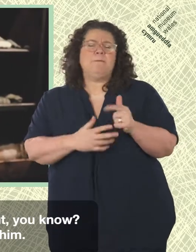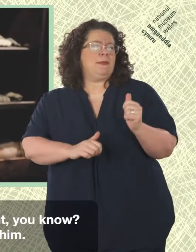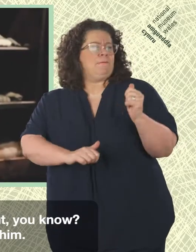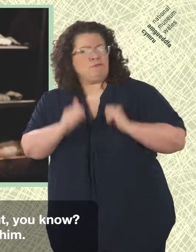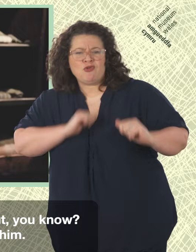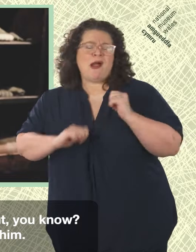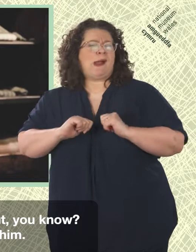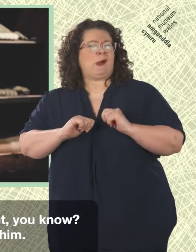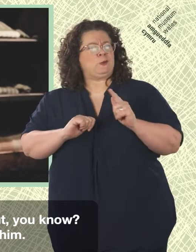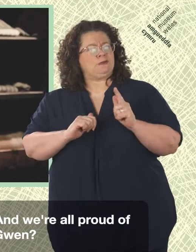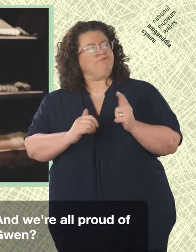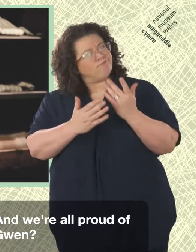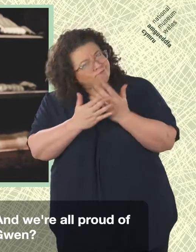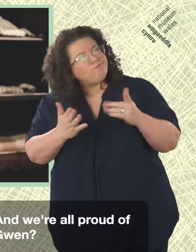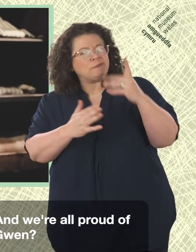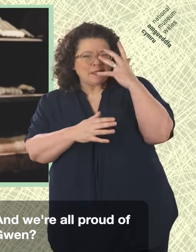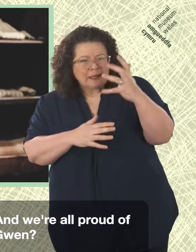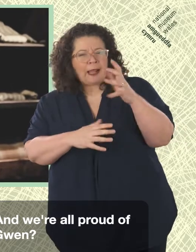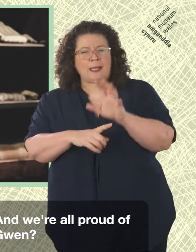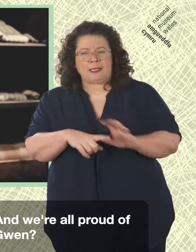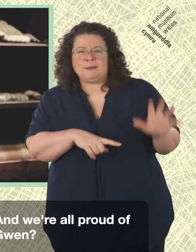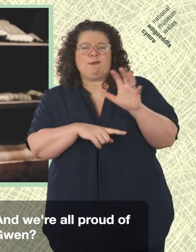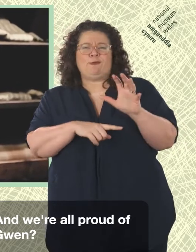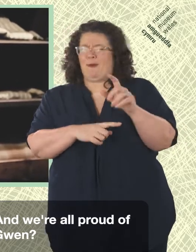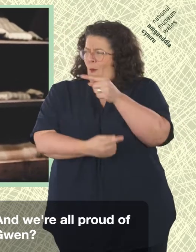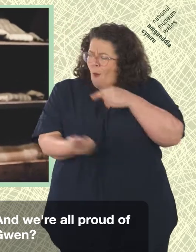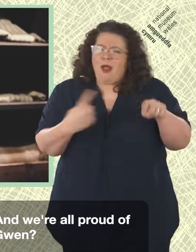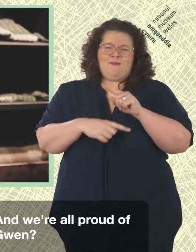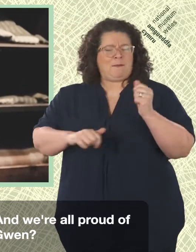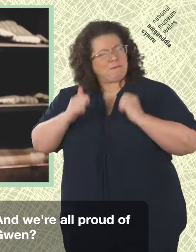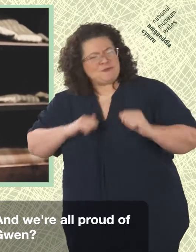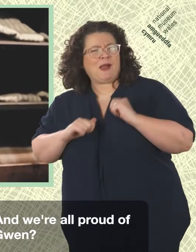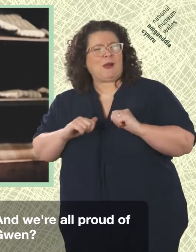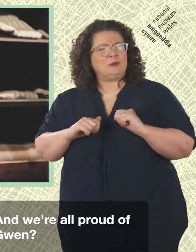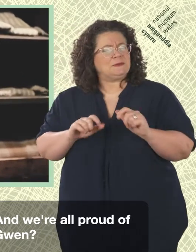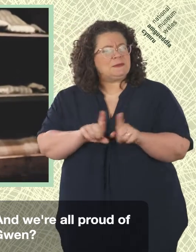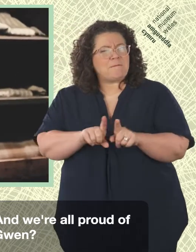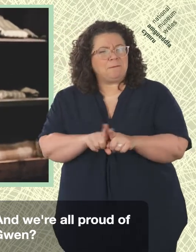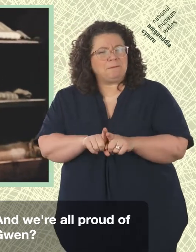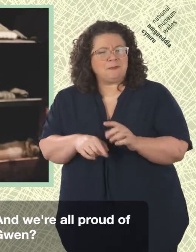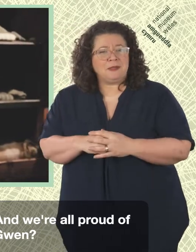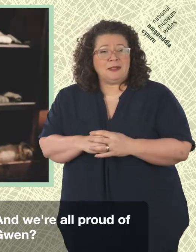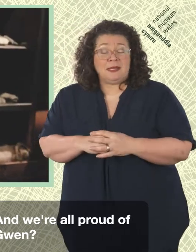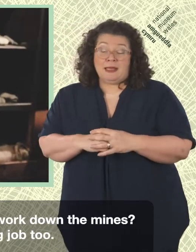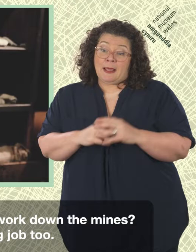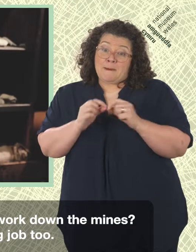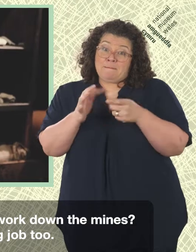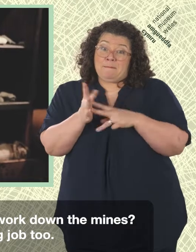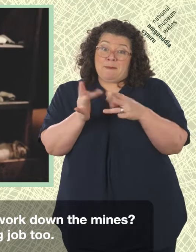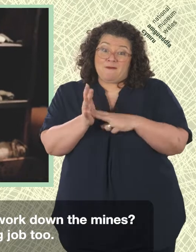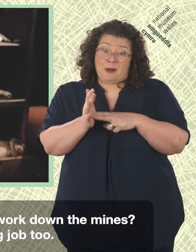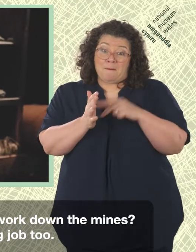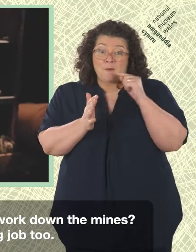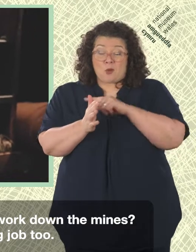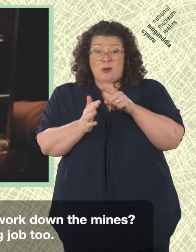know, she's so proud of him. He's serving his king and country. And we're all proud of the boys, aren't we, Gwen? Do you know, the